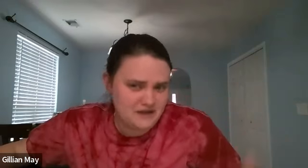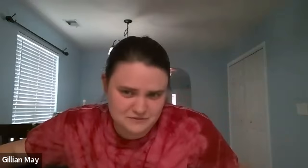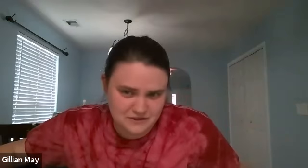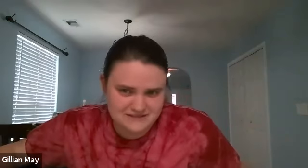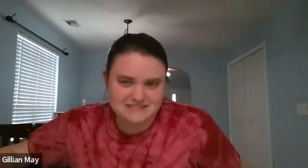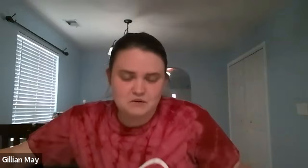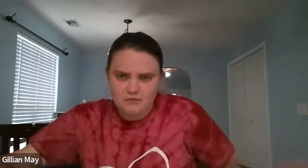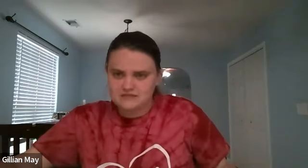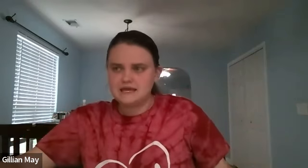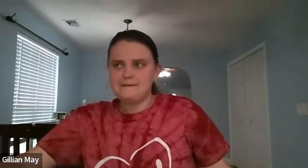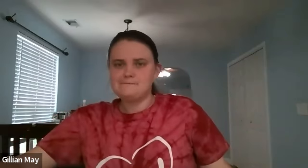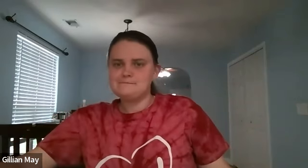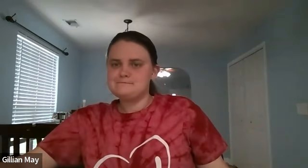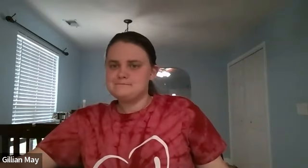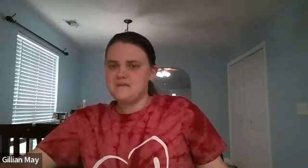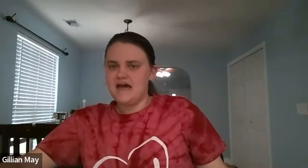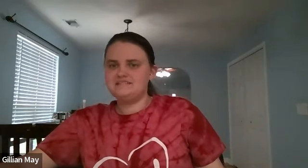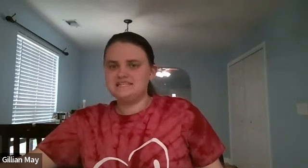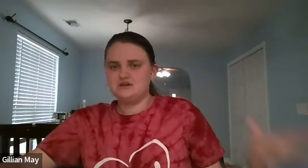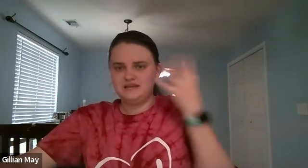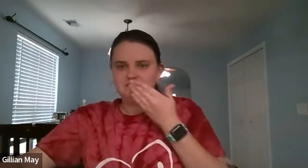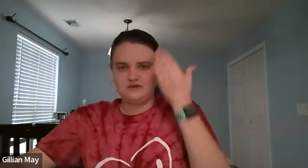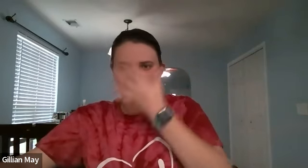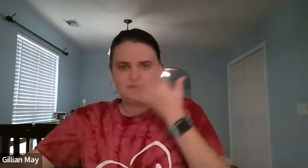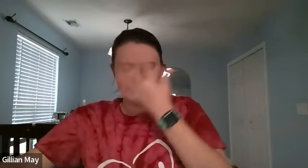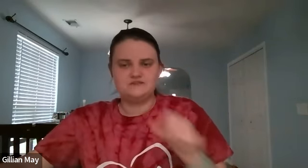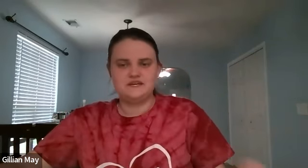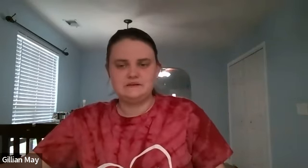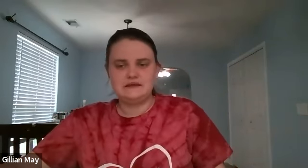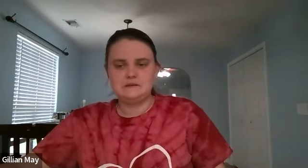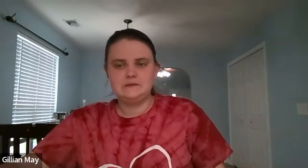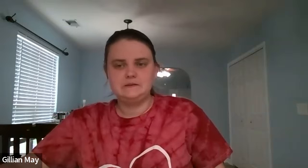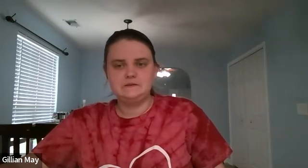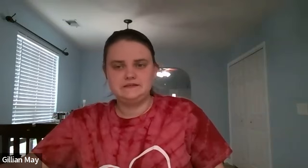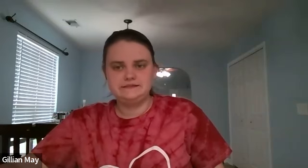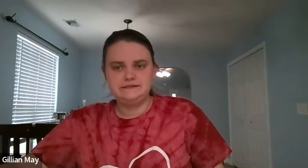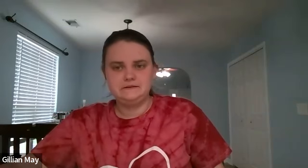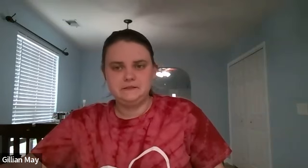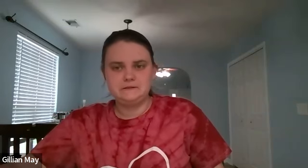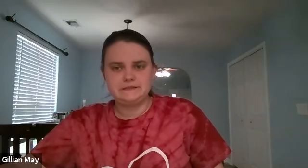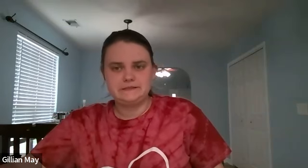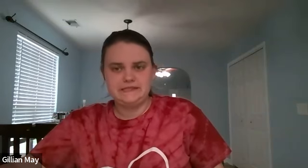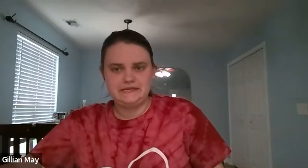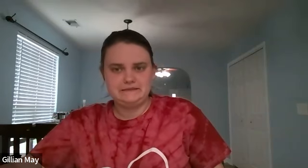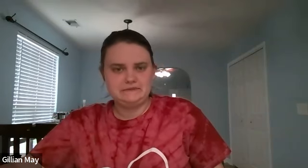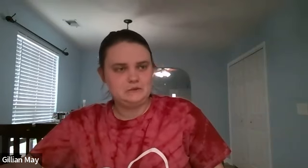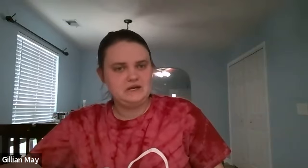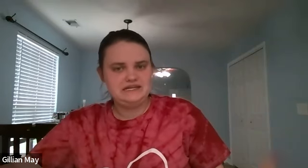cuss words. And so I'm always like, I have to sit there, keep a composed face, being like, are you cussing? Or are you saying the animal? What is